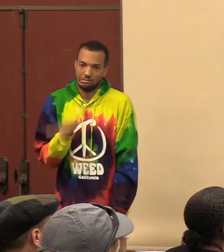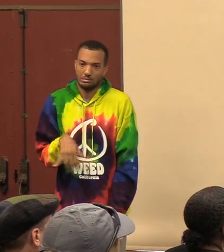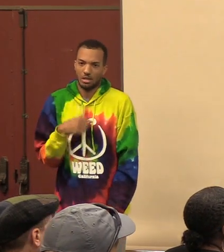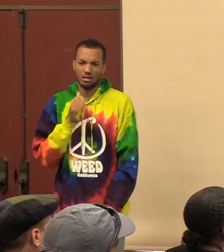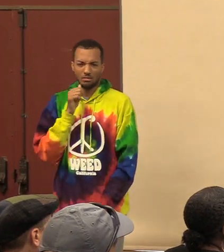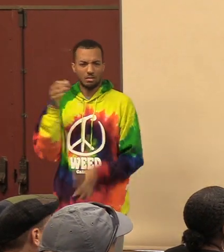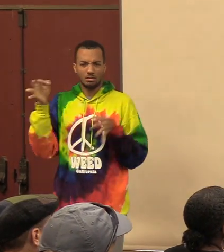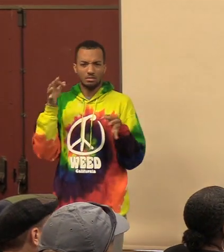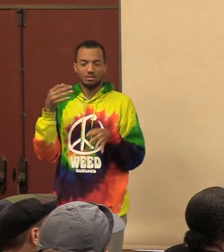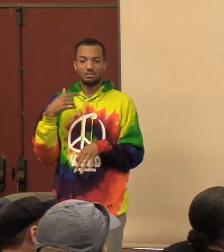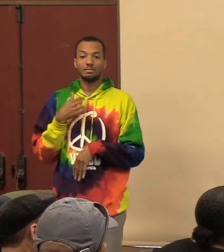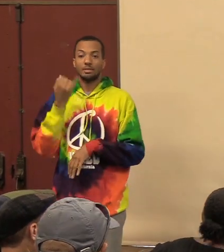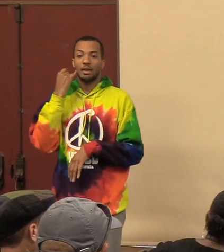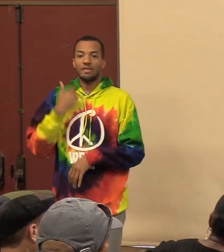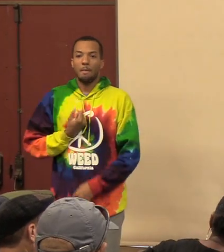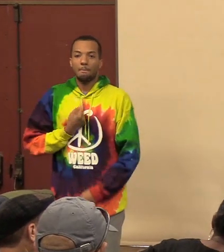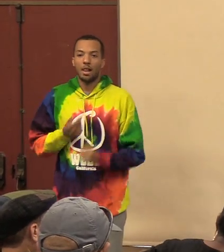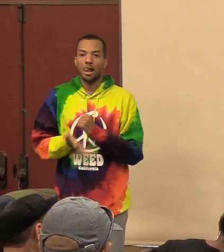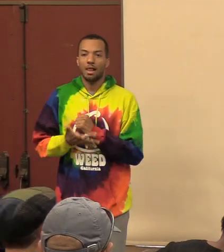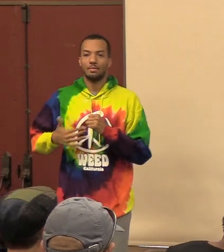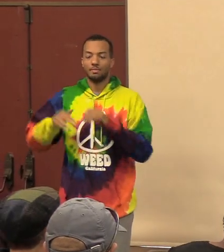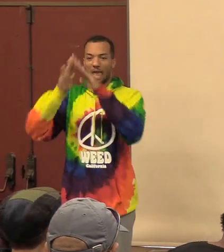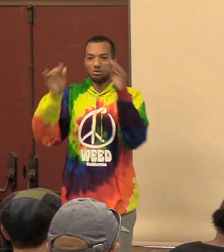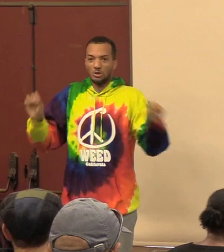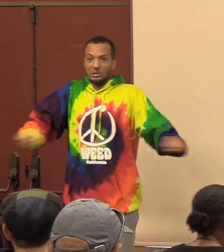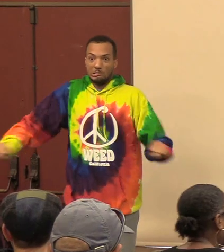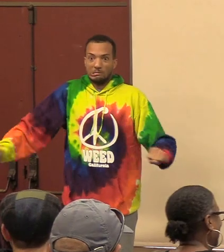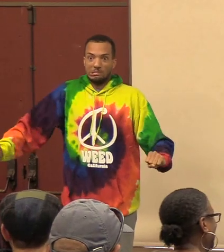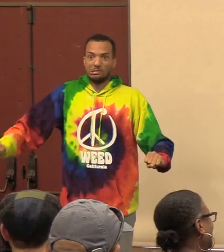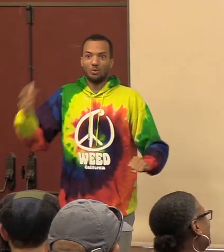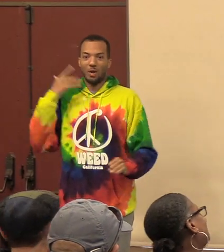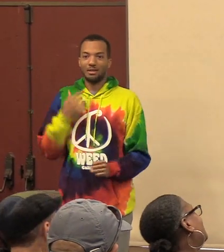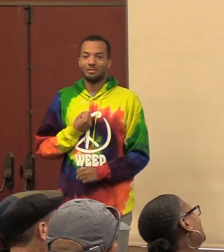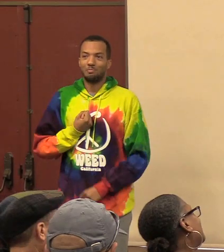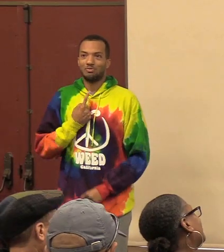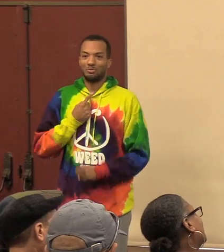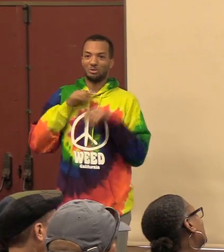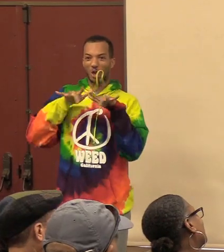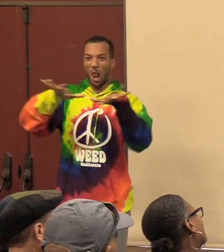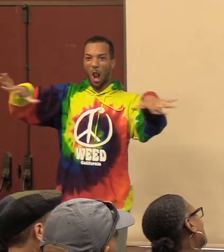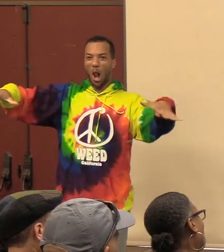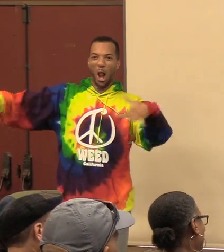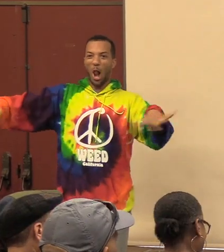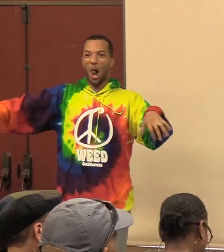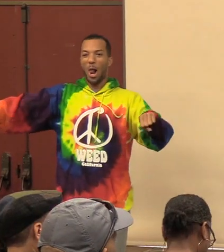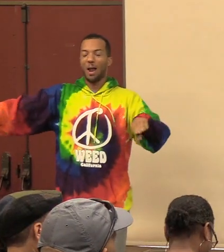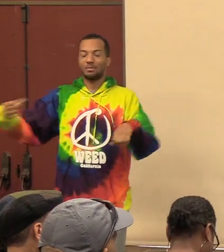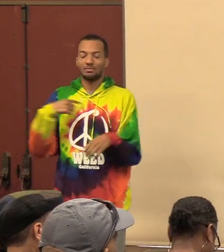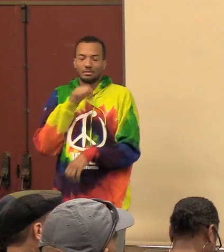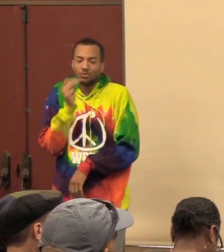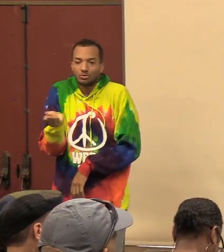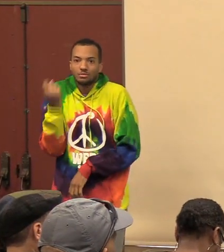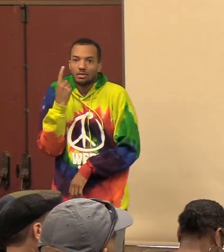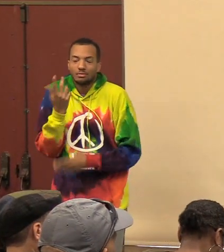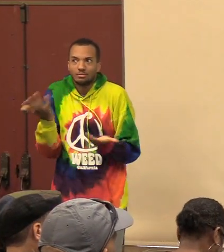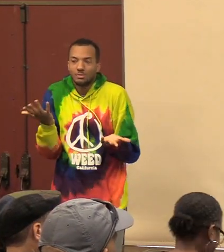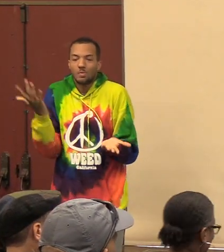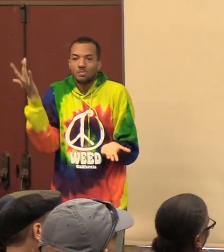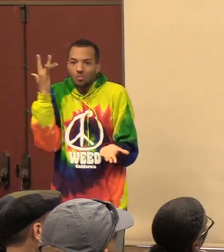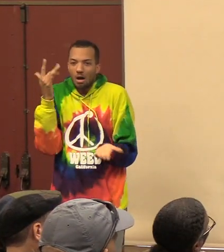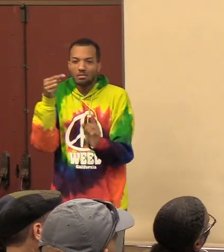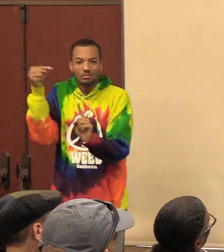I could shake a house. It would feel like an earthquake when I belched. I just could not digest my food. I did not understand